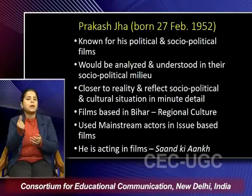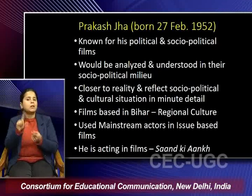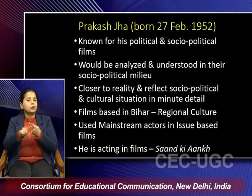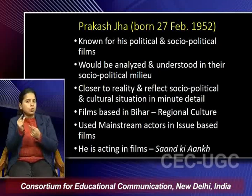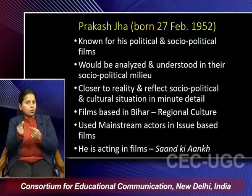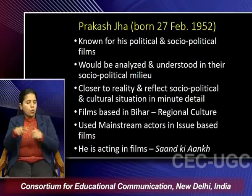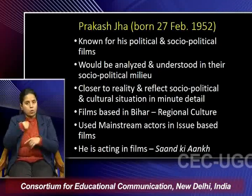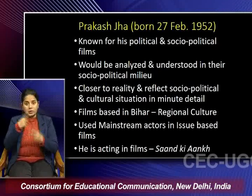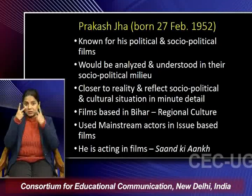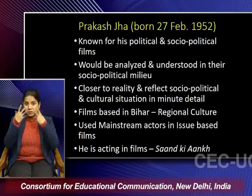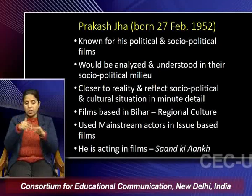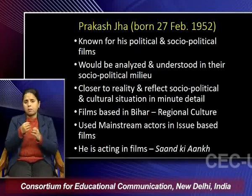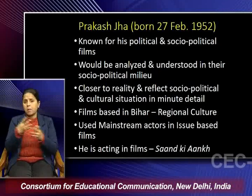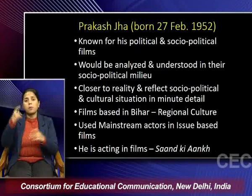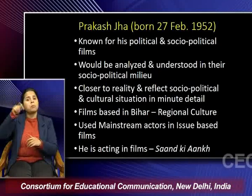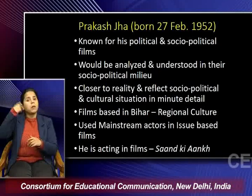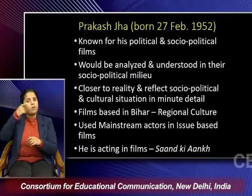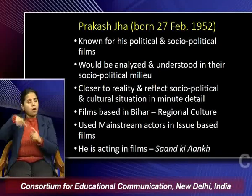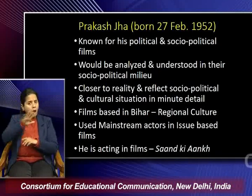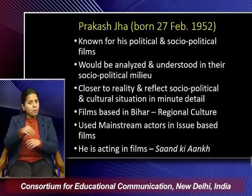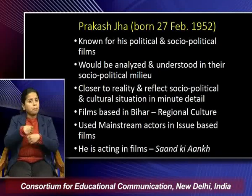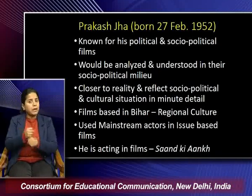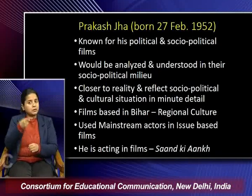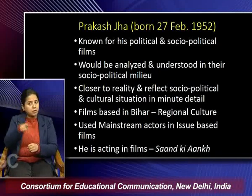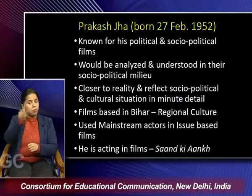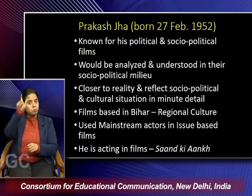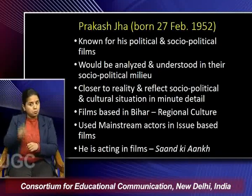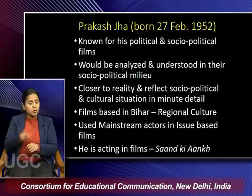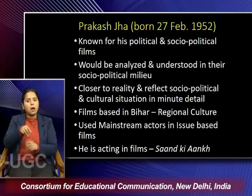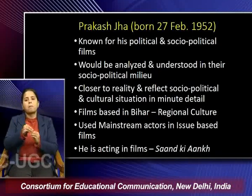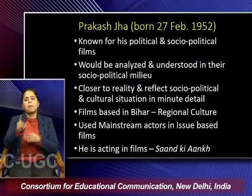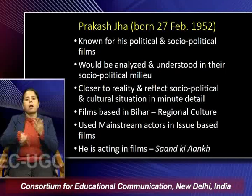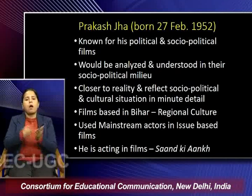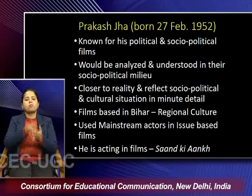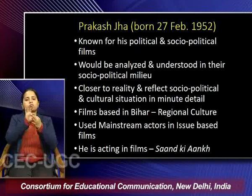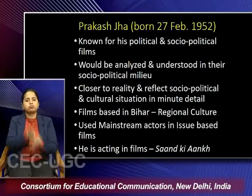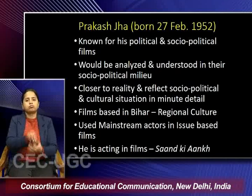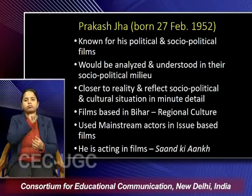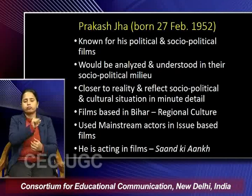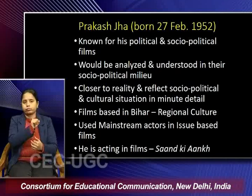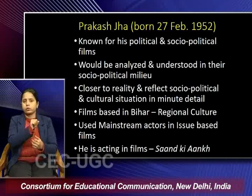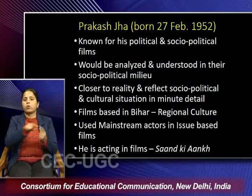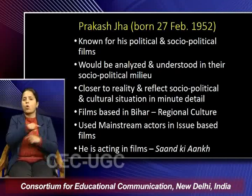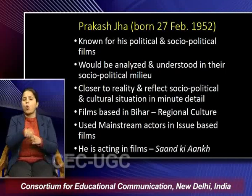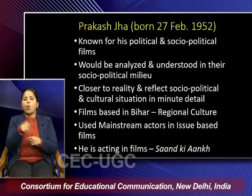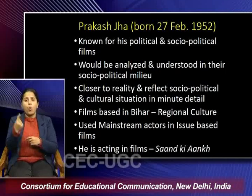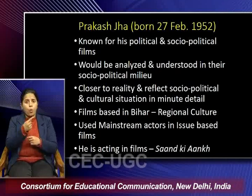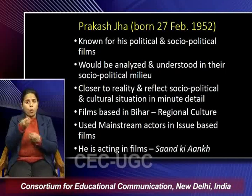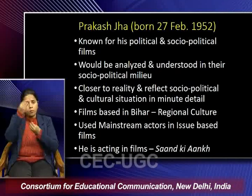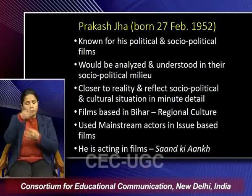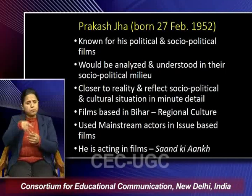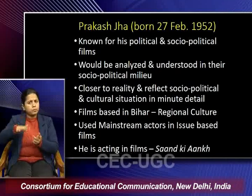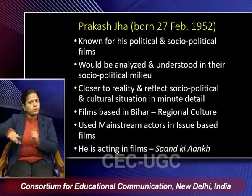seen that a number of films which have been made by him, they are based in Bihar, and they are trying to communicate not only the